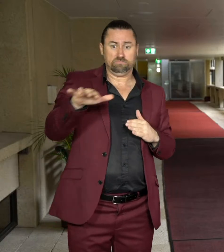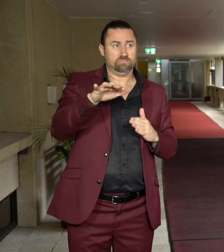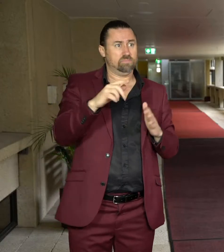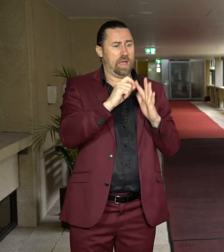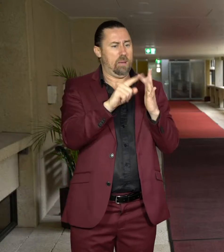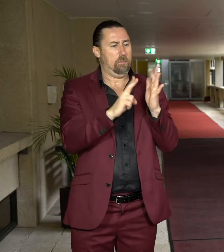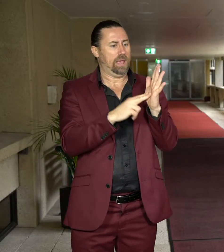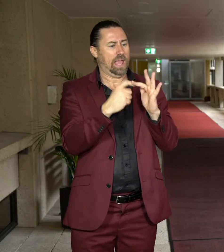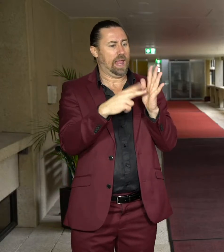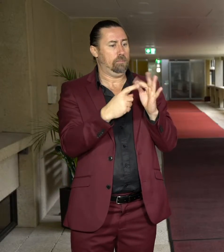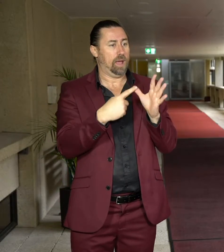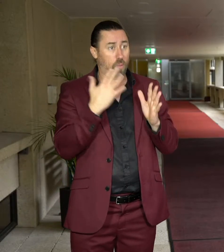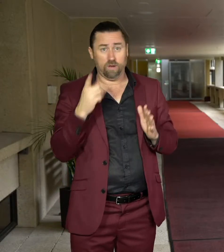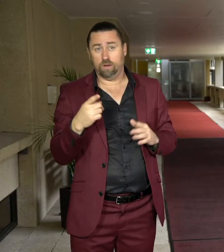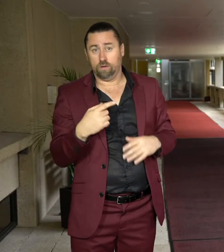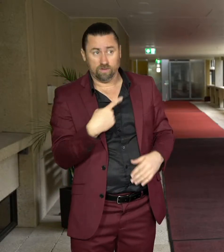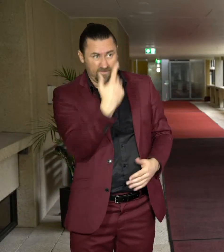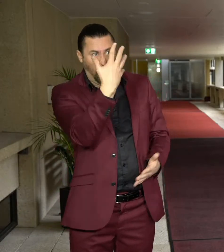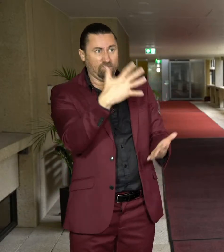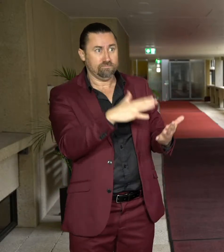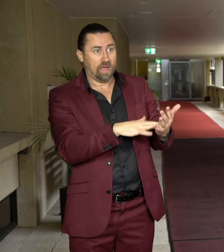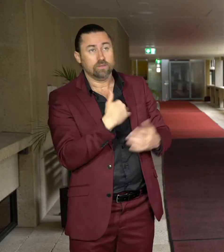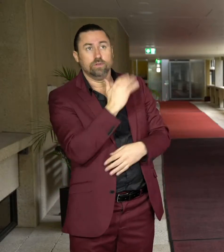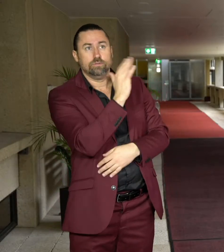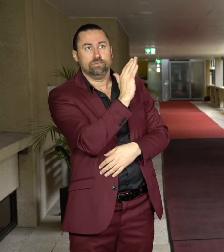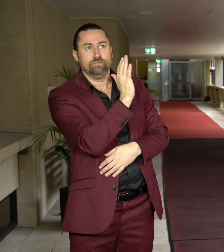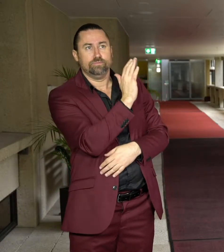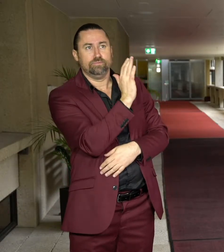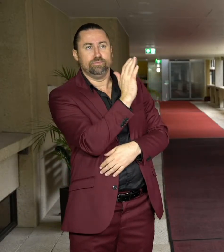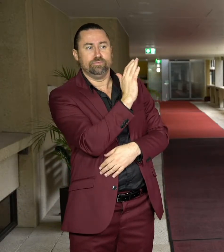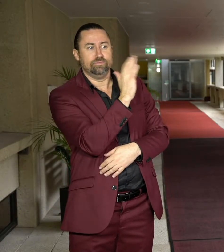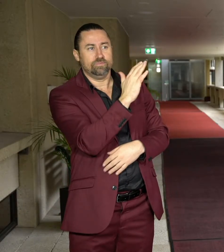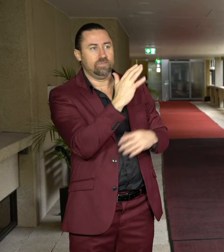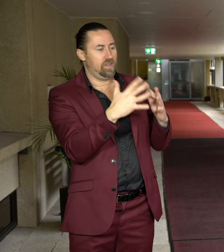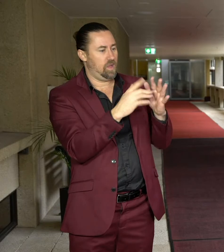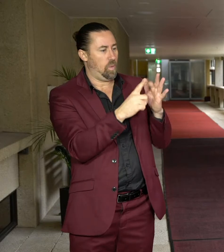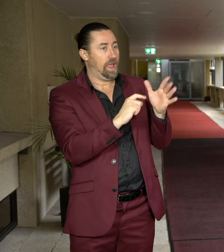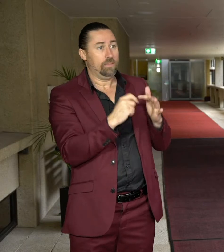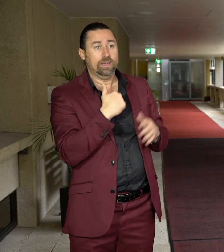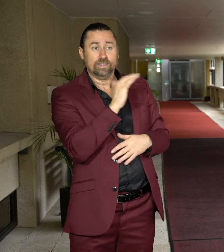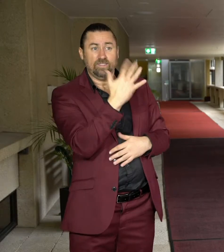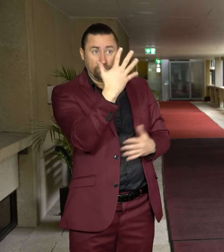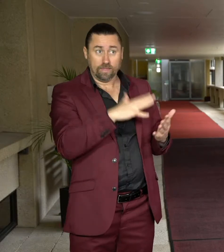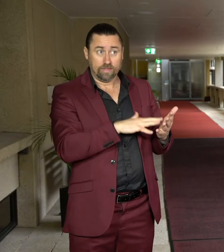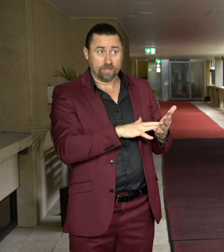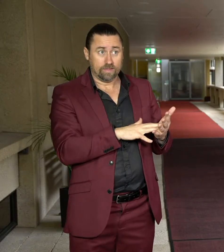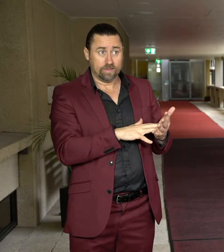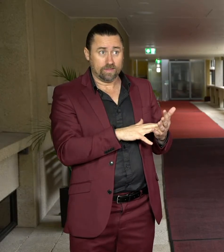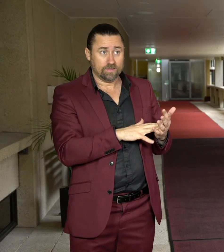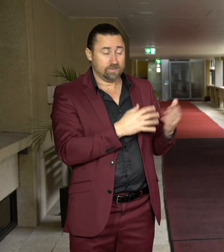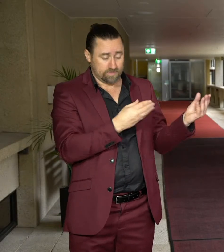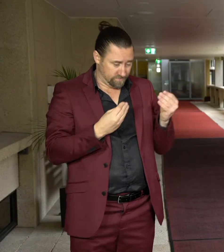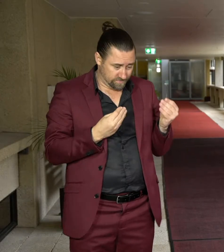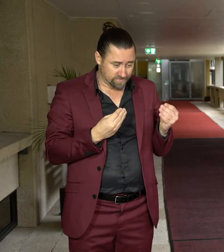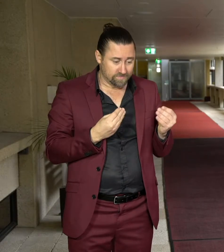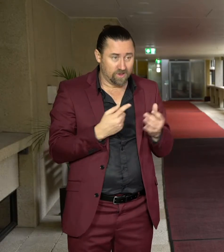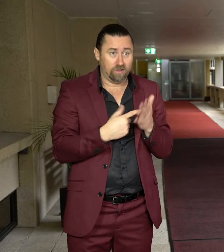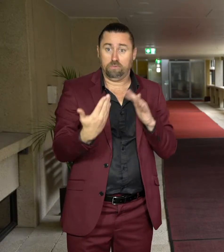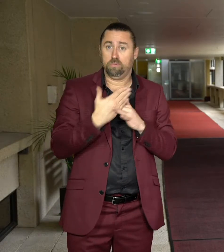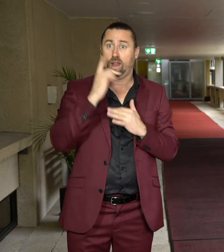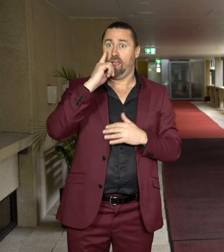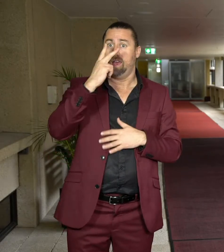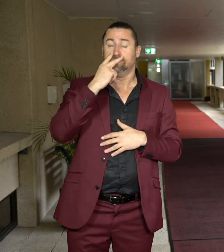Well, it's taken them 5 months to not give us an answer on Wellcamp. We've got this. We've had this for 12 hours, so we'll